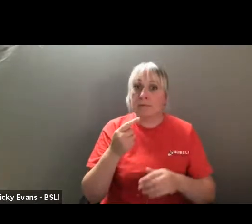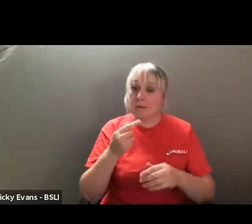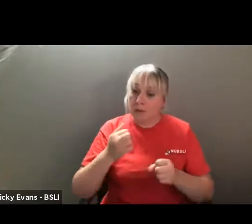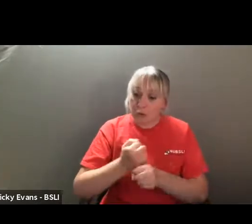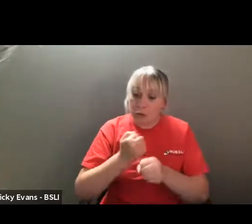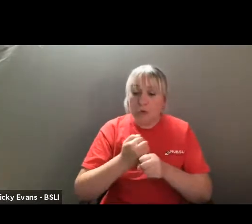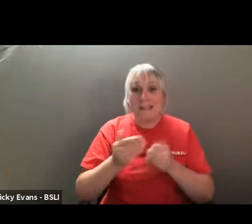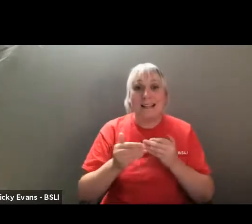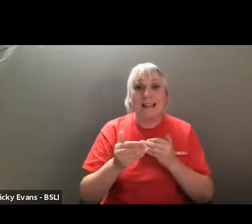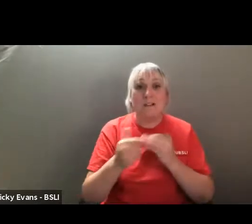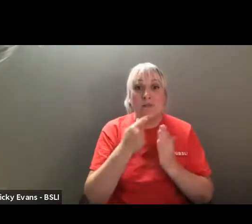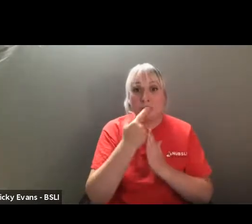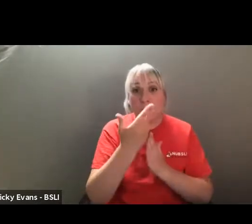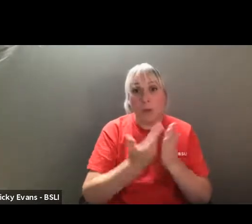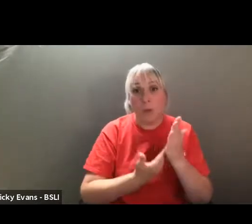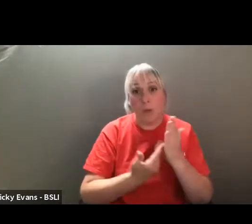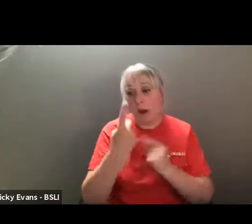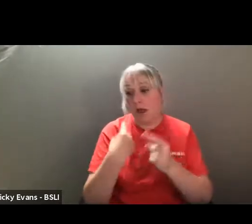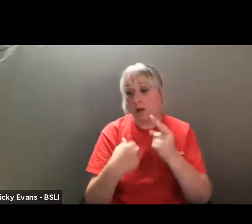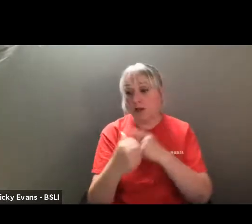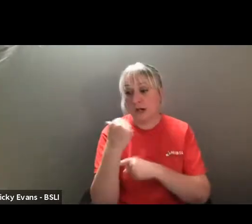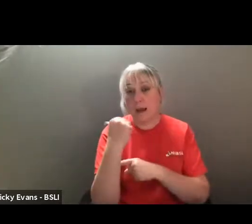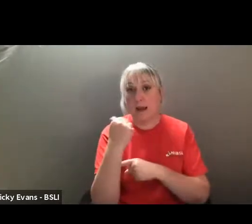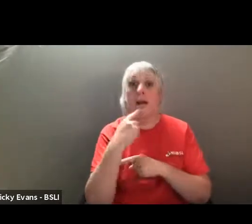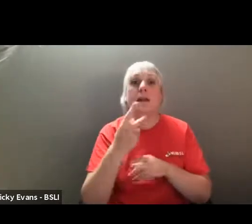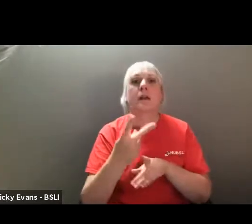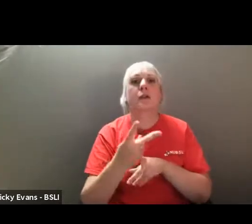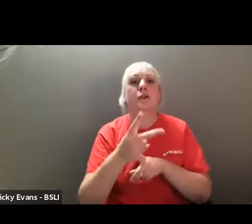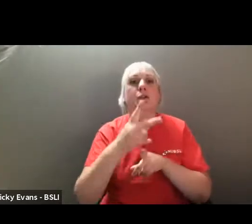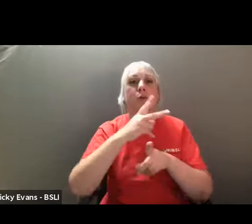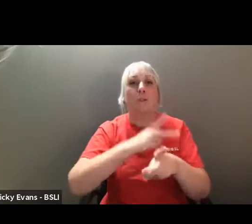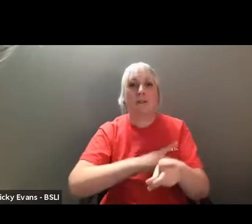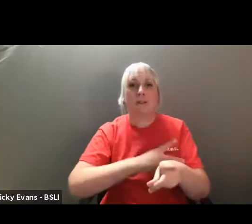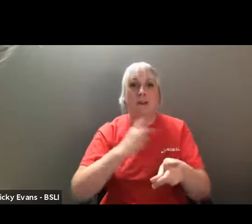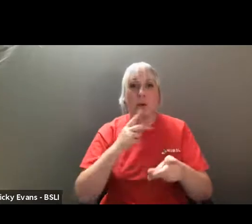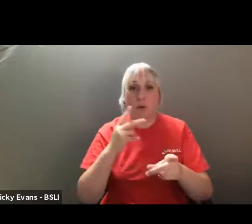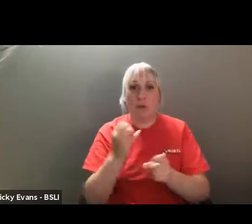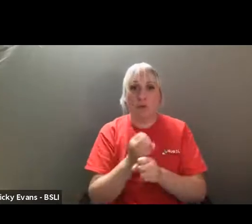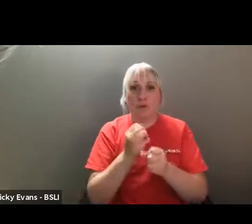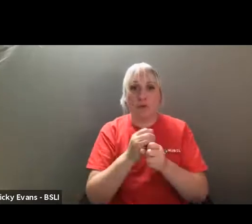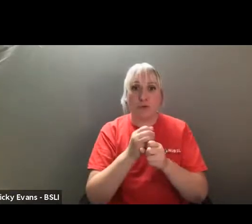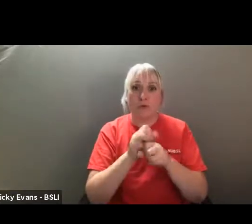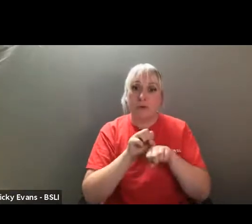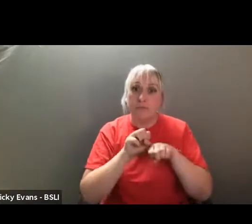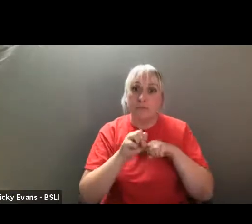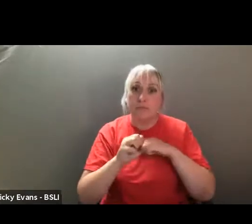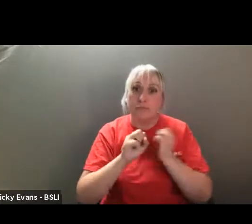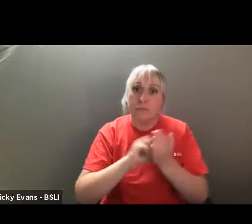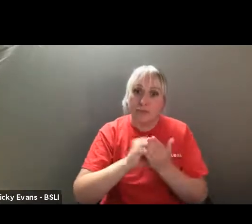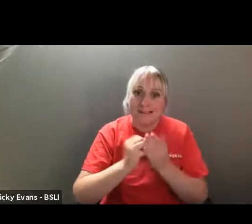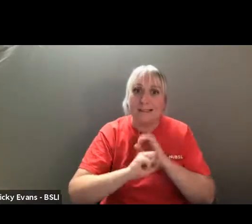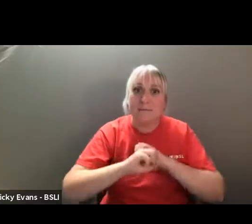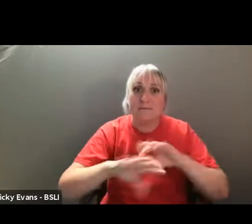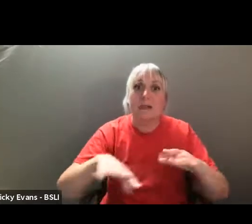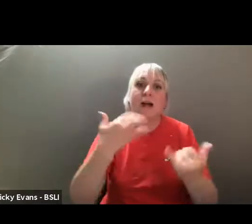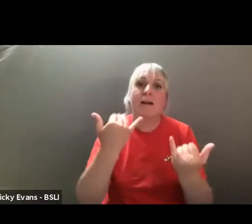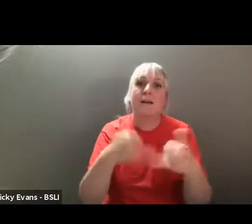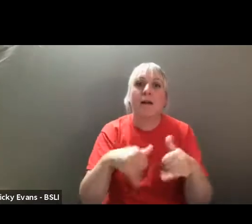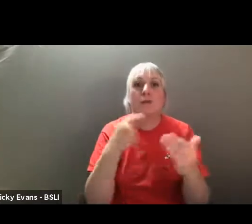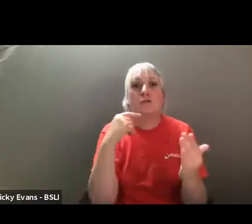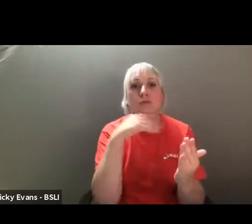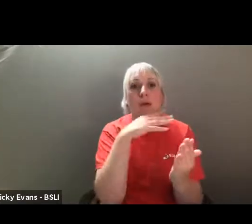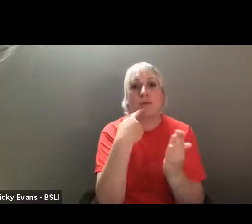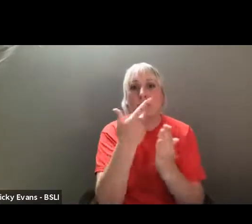year, and just a couple of weeks ago, it produced a final draft report. And